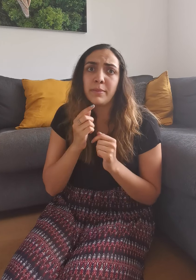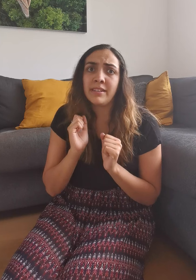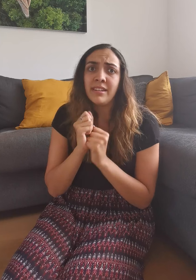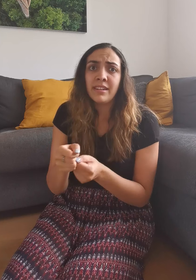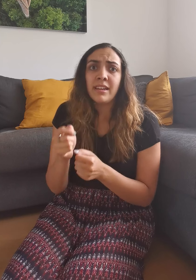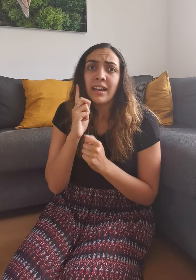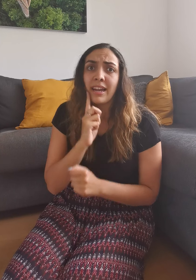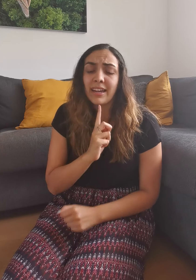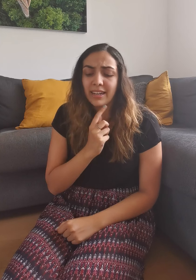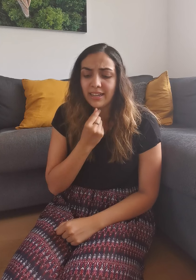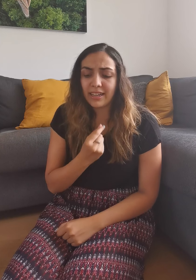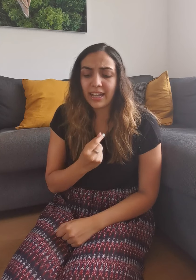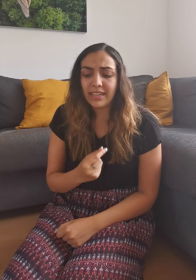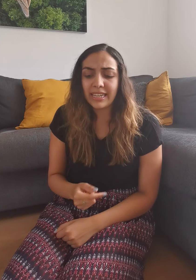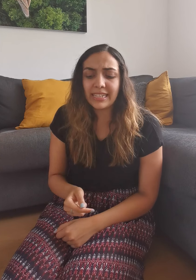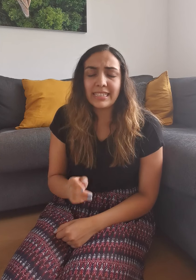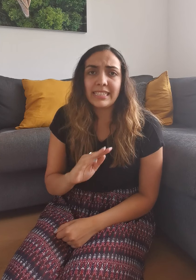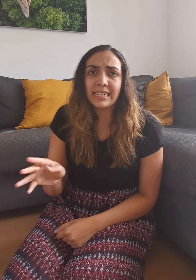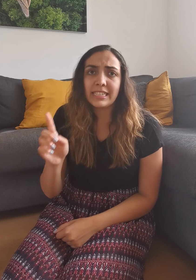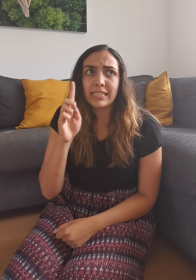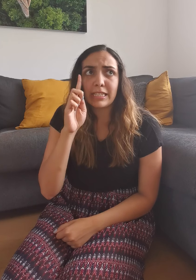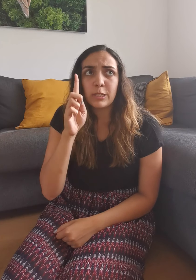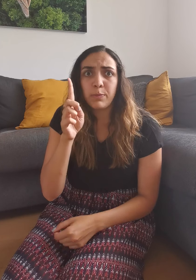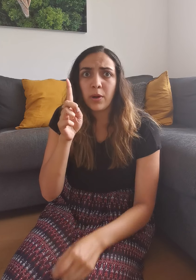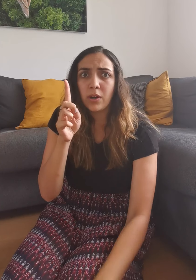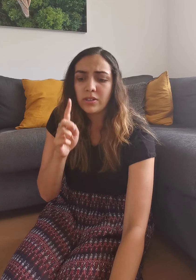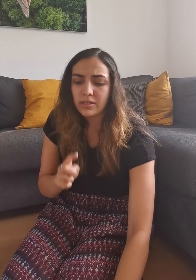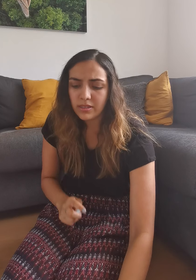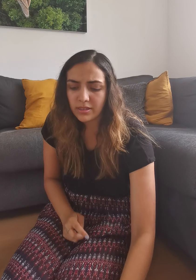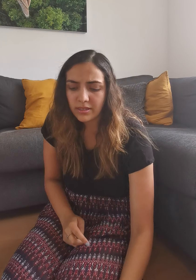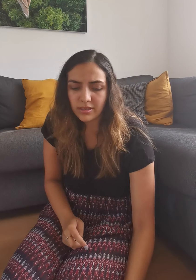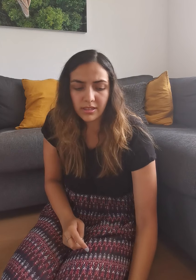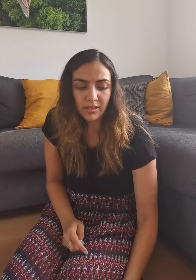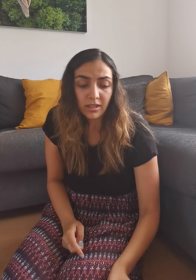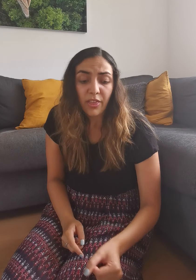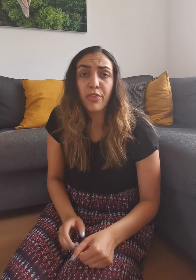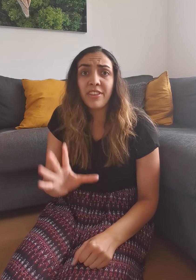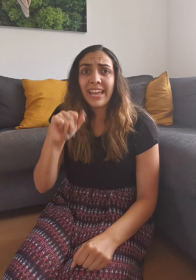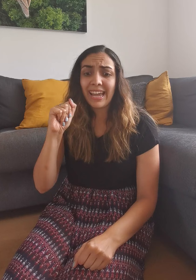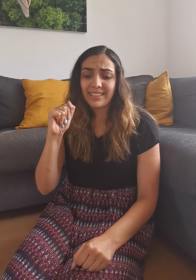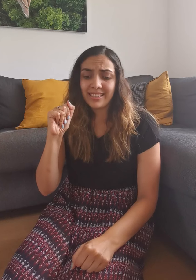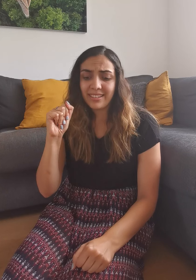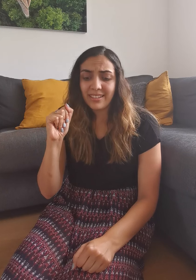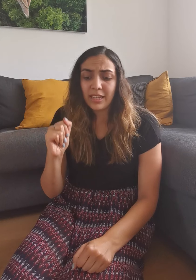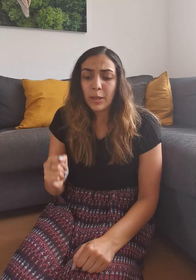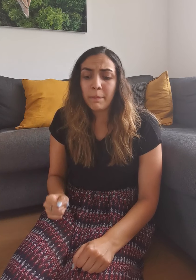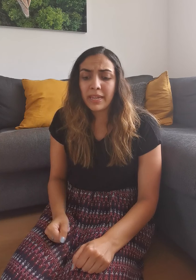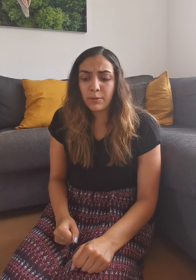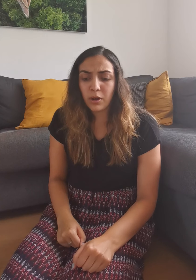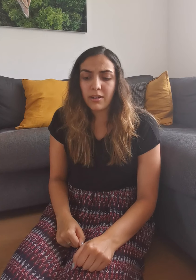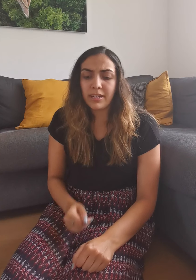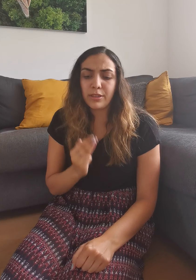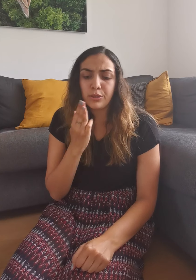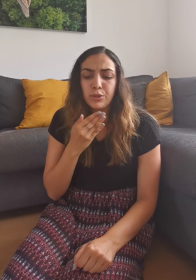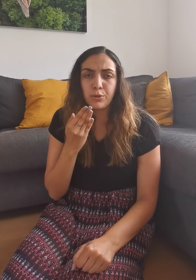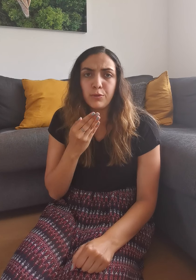fishermen, and he didn't spot the net. Meanwhile, in the